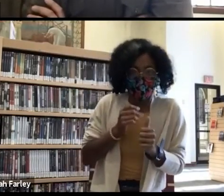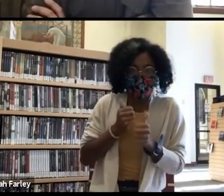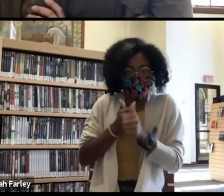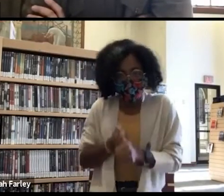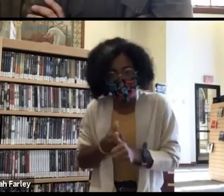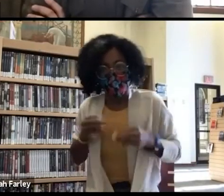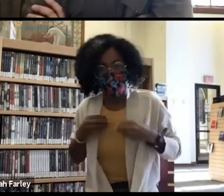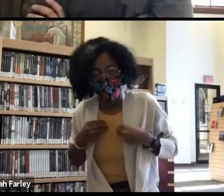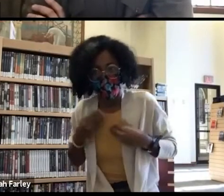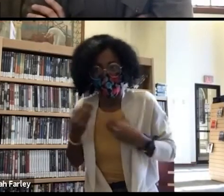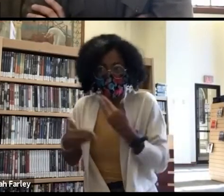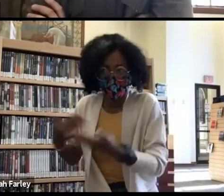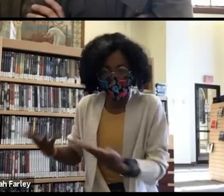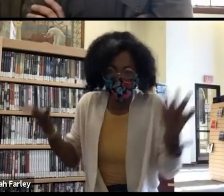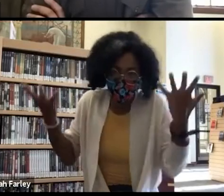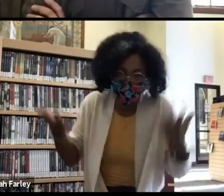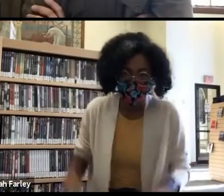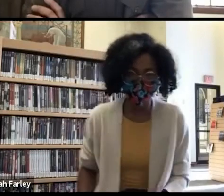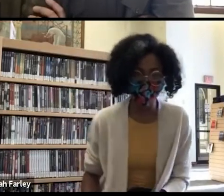mask. And I was actually hired.